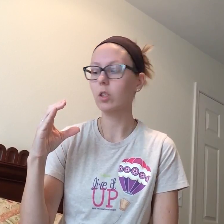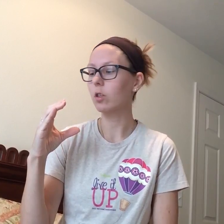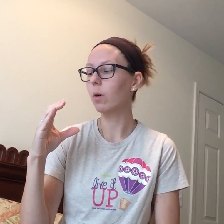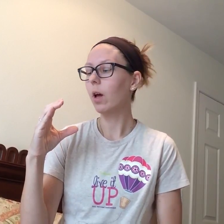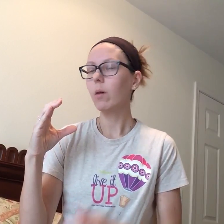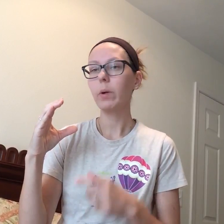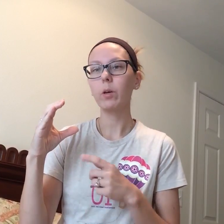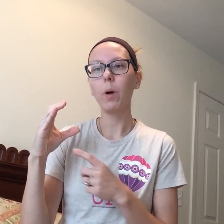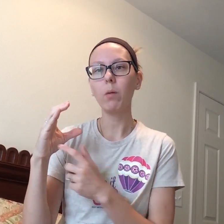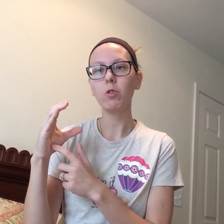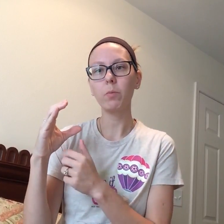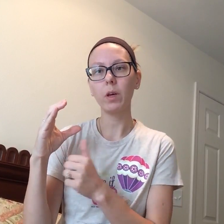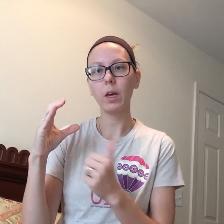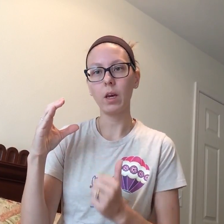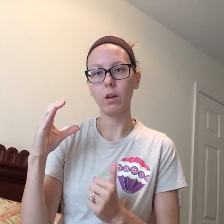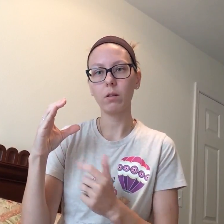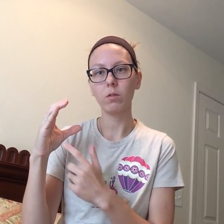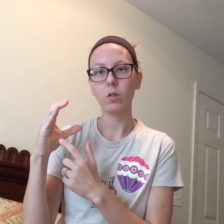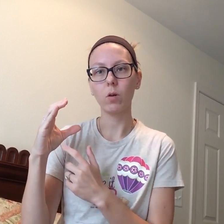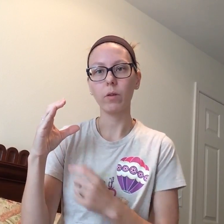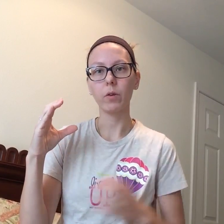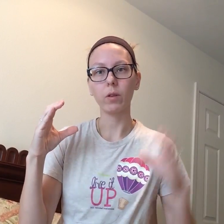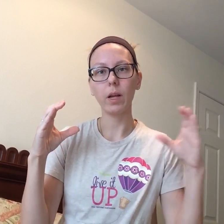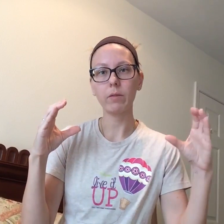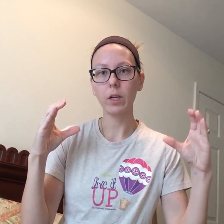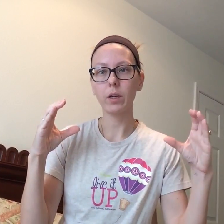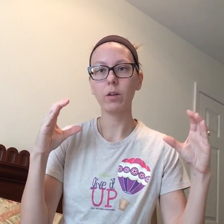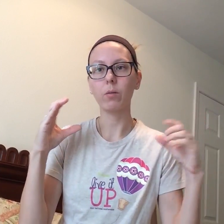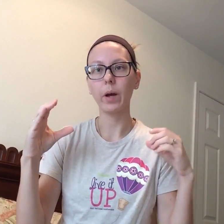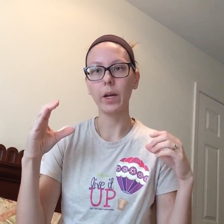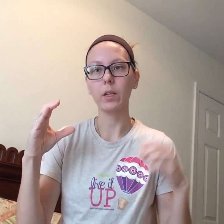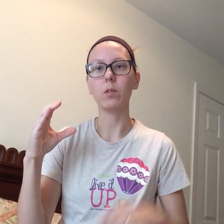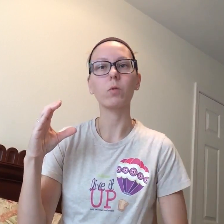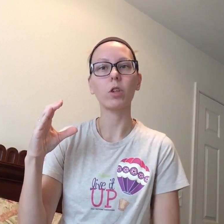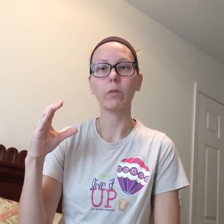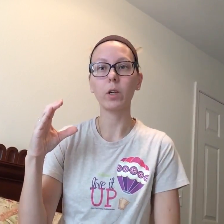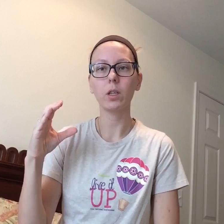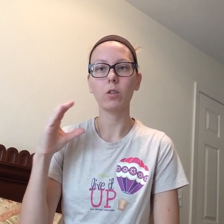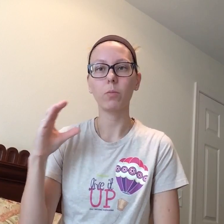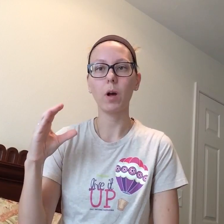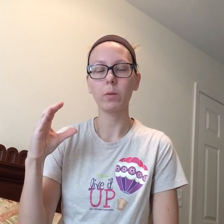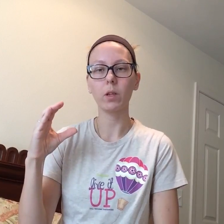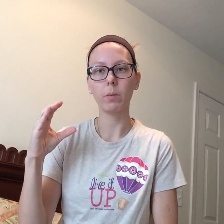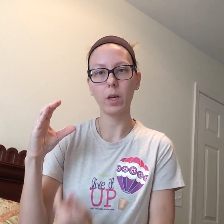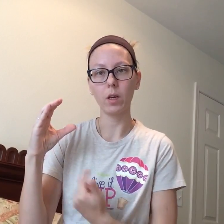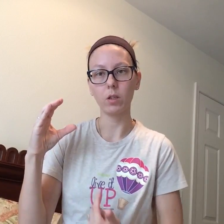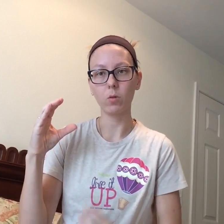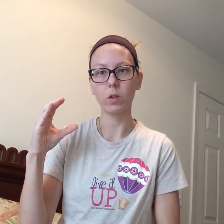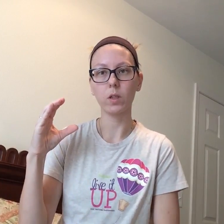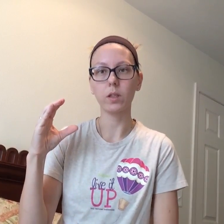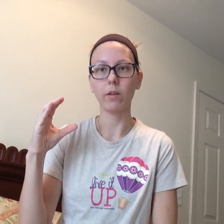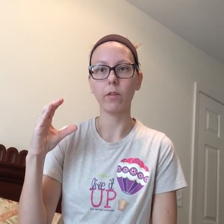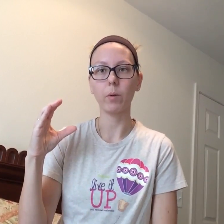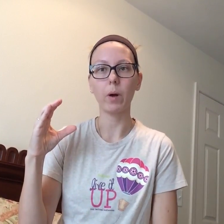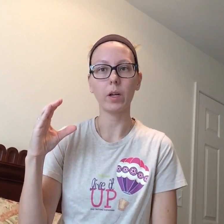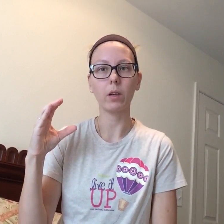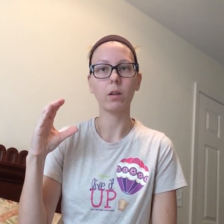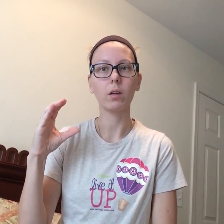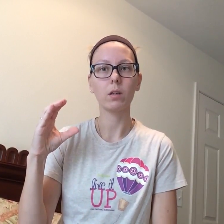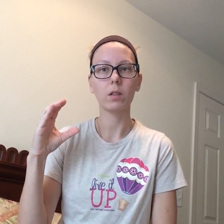to you. But your palm should be in. So if you're left-handed or right-handed, whichever it is, your palm is going to be in towards the center of your body.